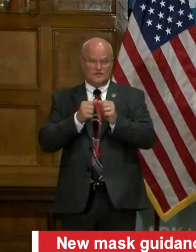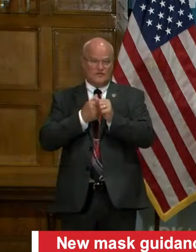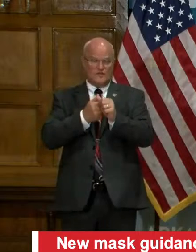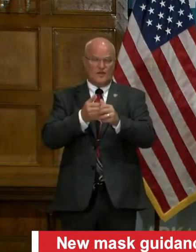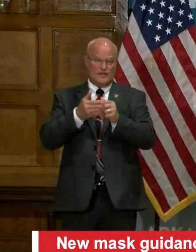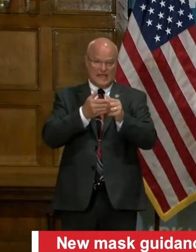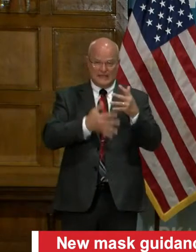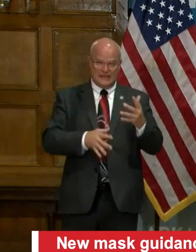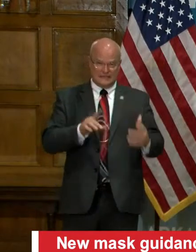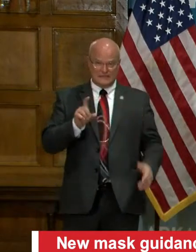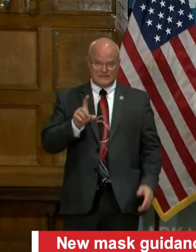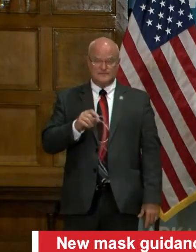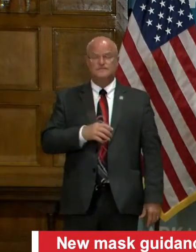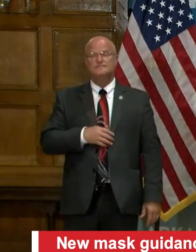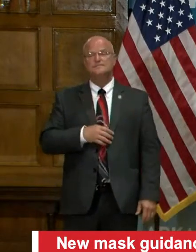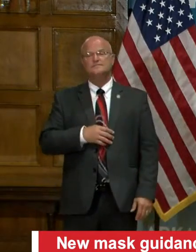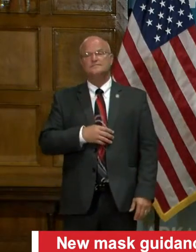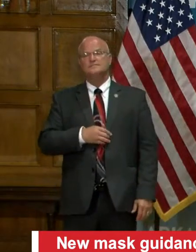those guidelines?